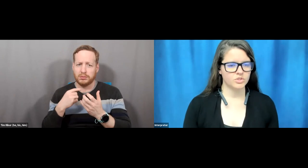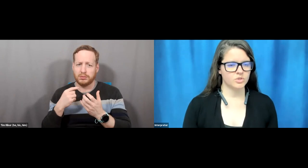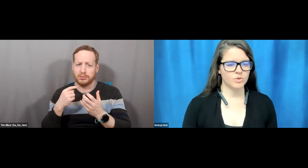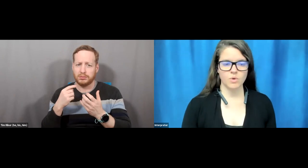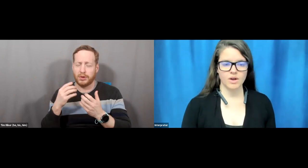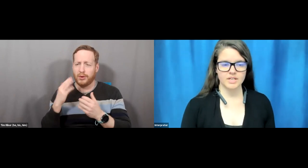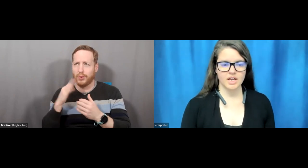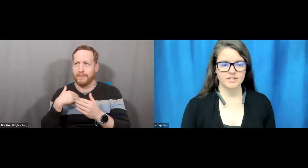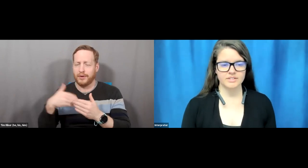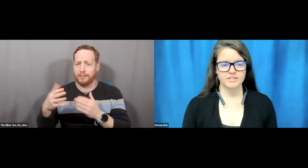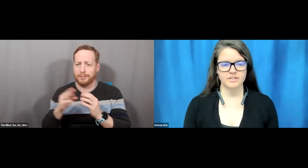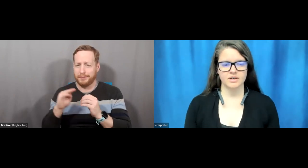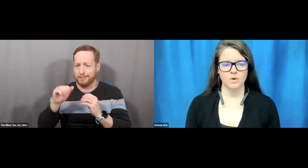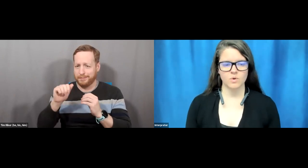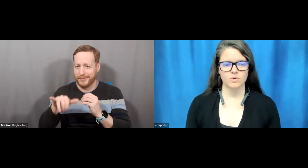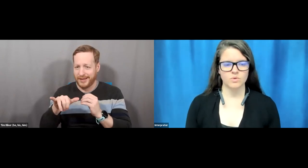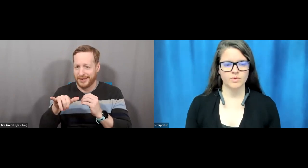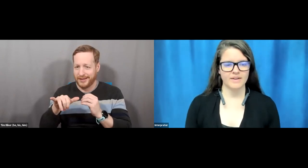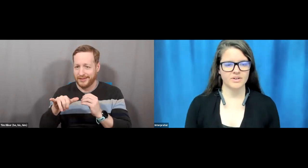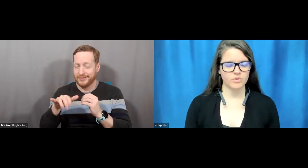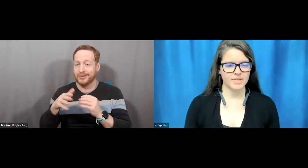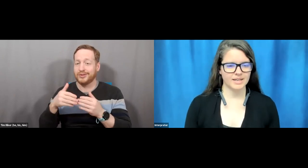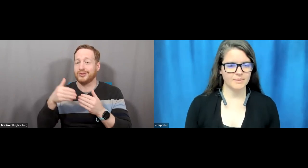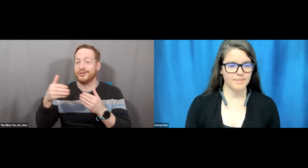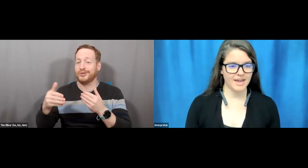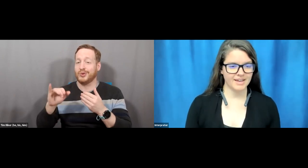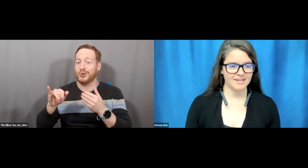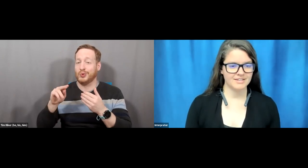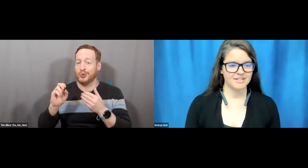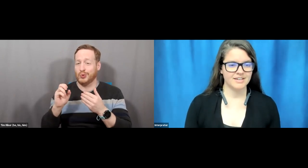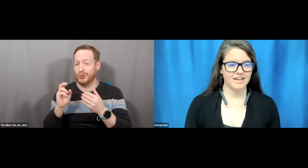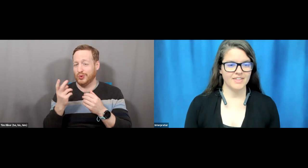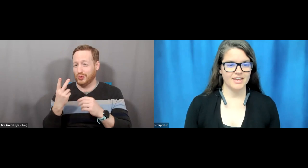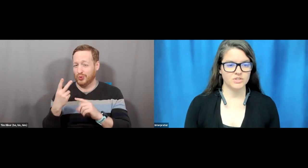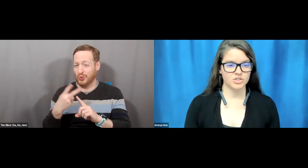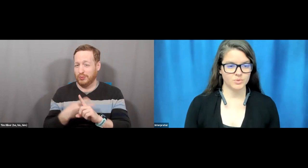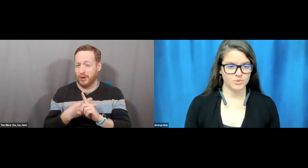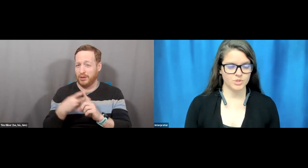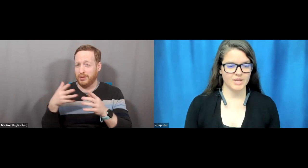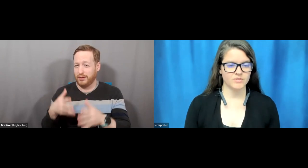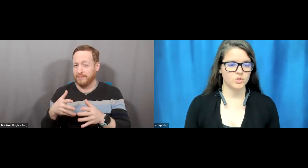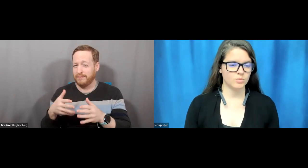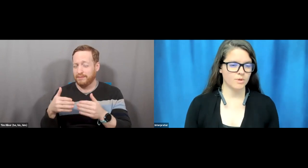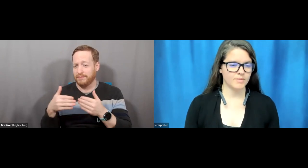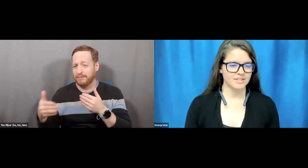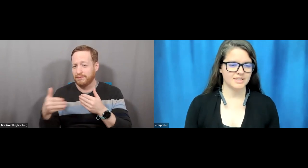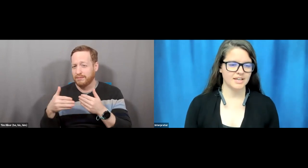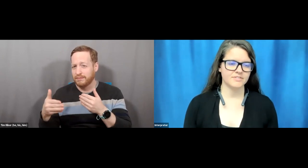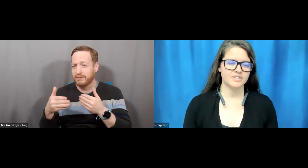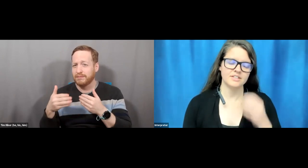Do we want us, I know we have another meeting in May and then June, so we have two more months left in